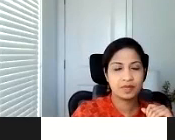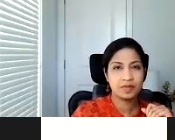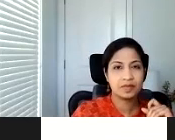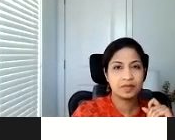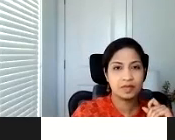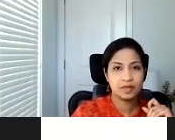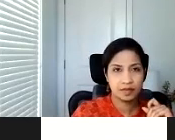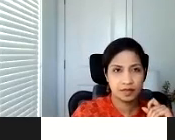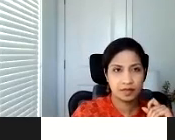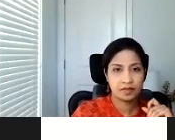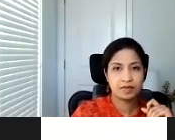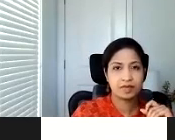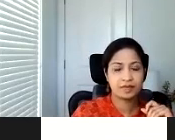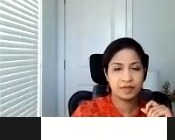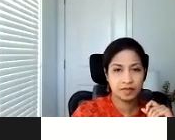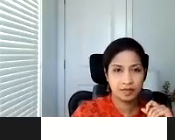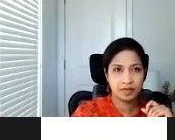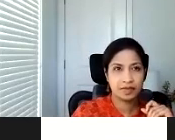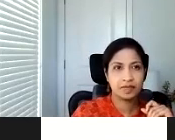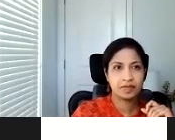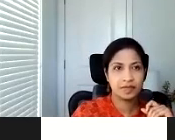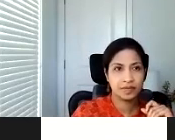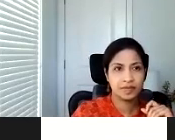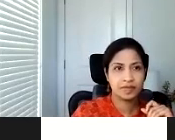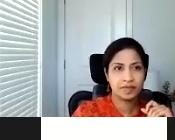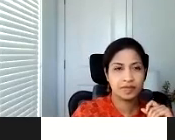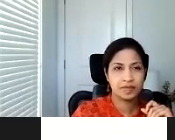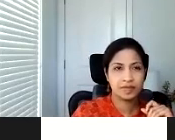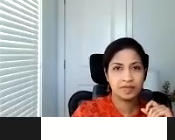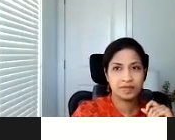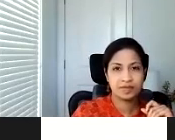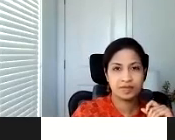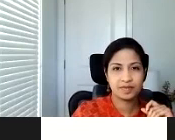link so you can also access directly.